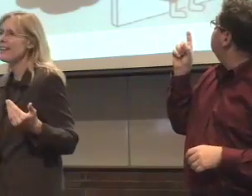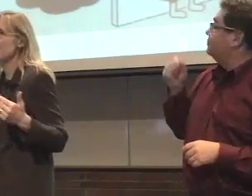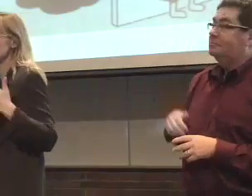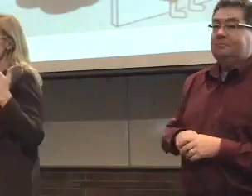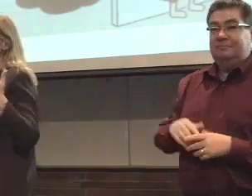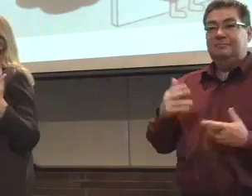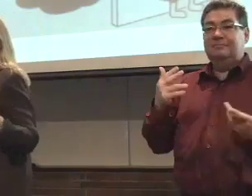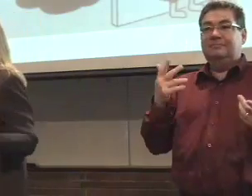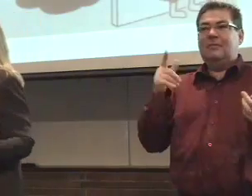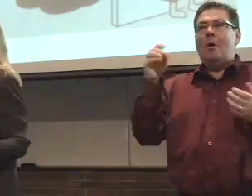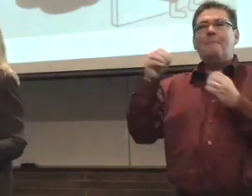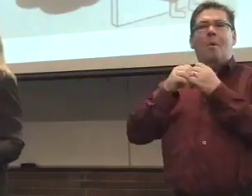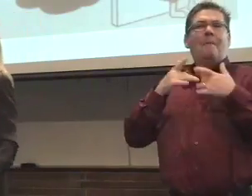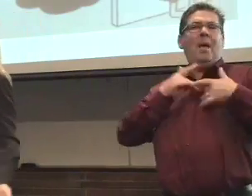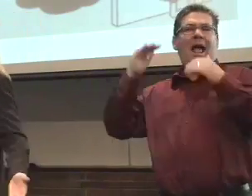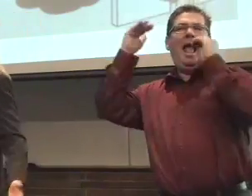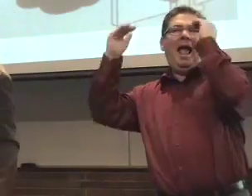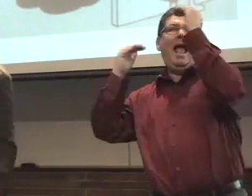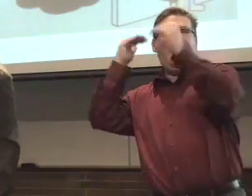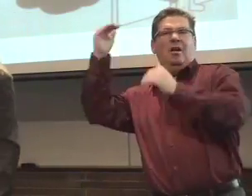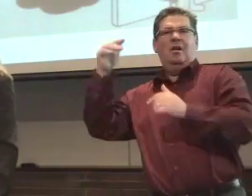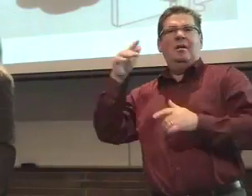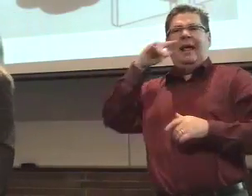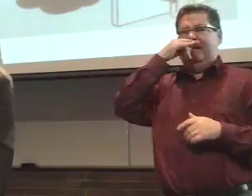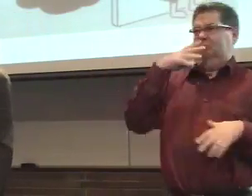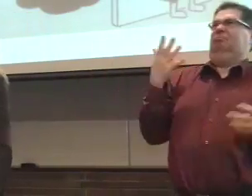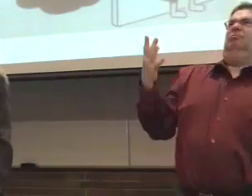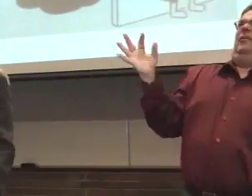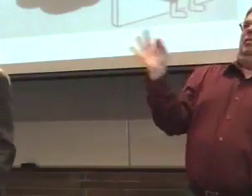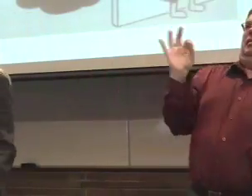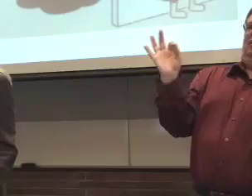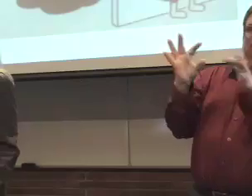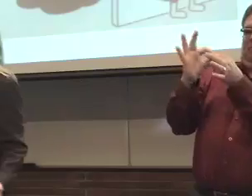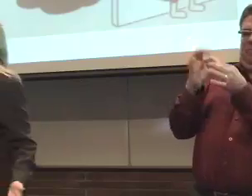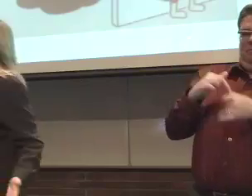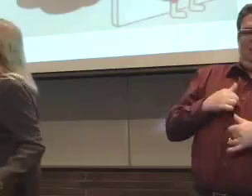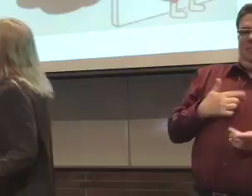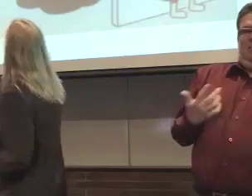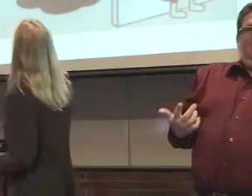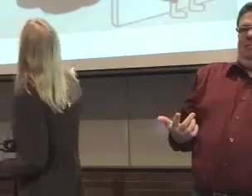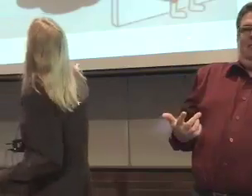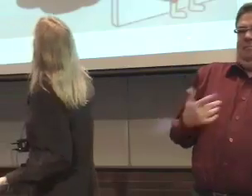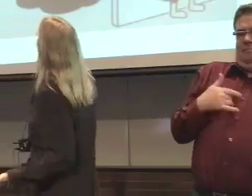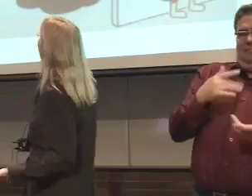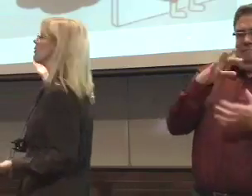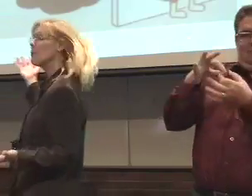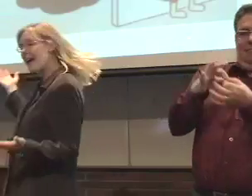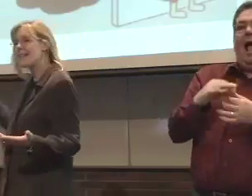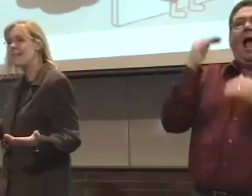This is more adult. I mean, kids are like, why is that funny? Women find this funny. And then we ask them,